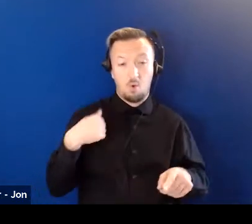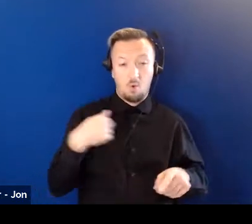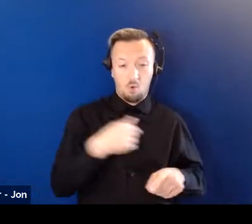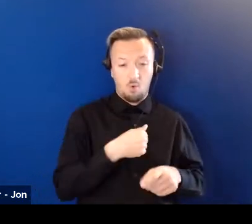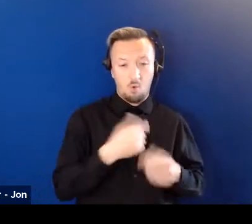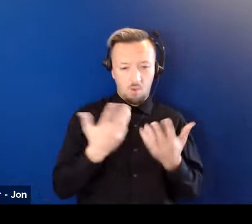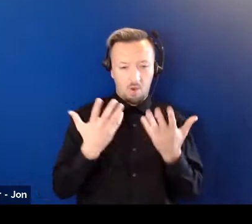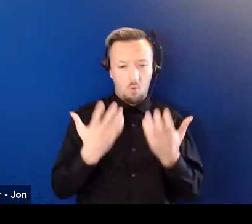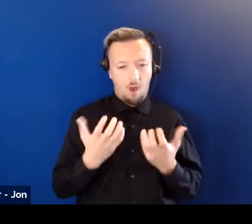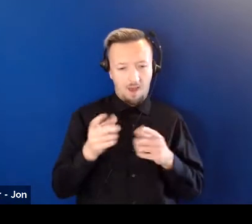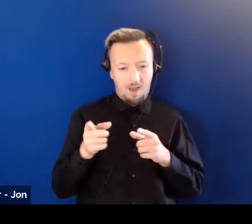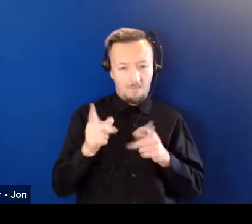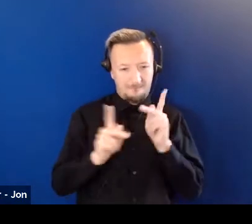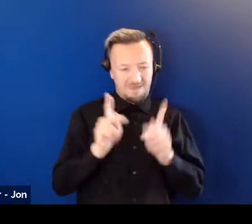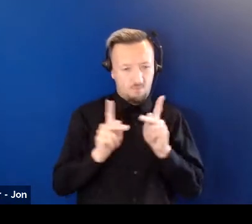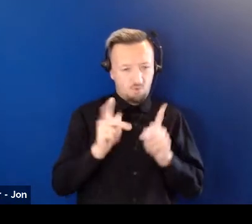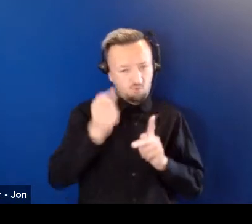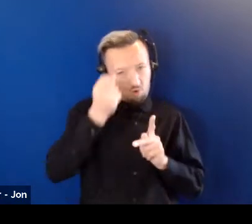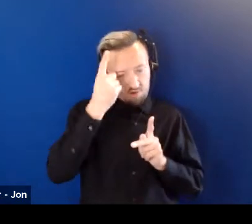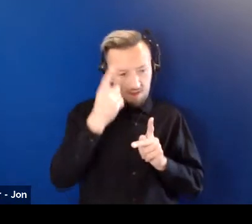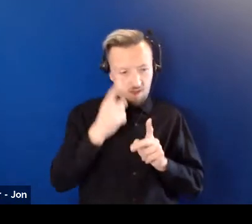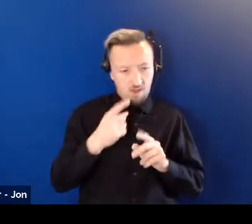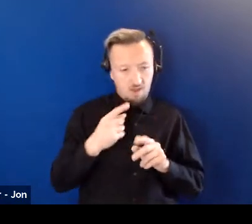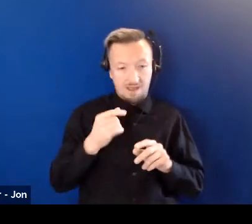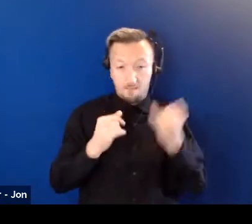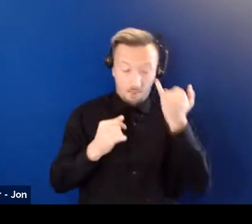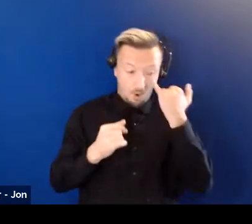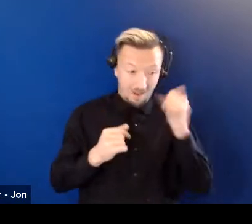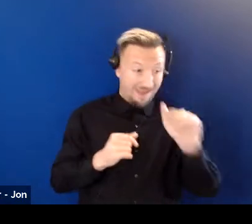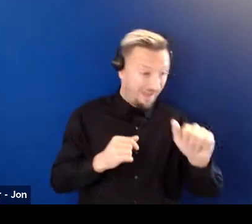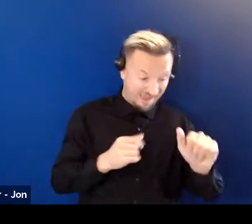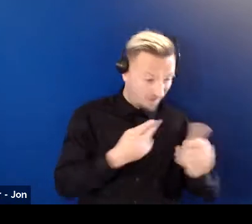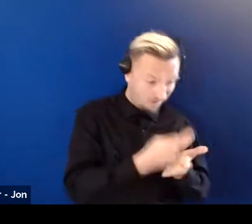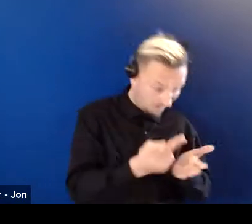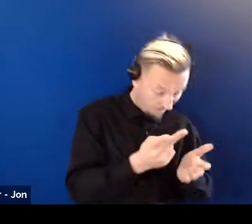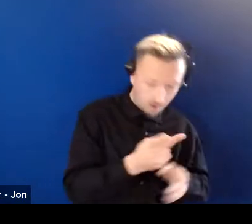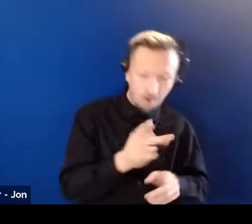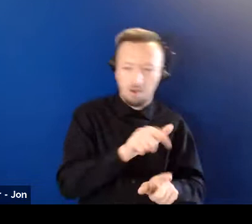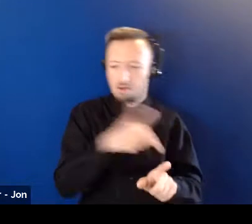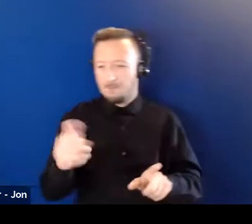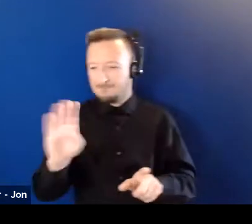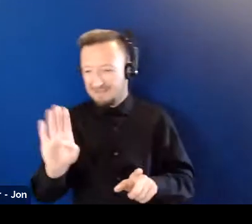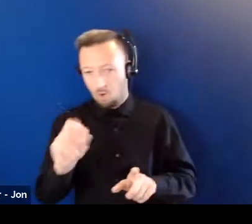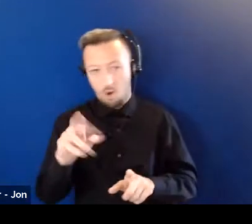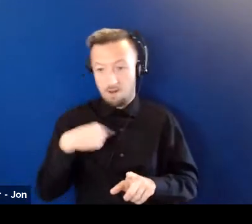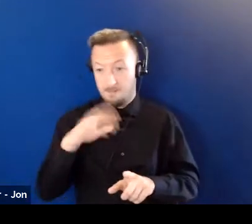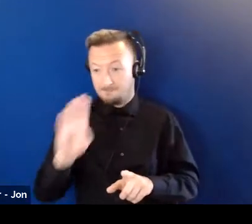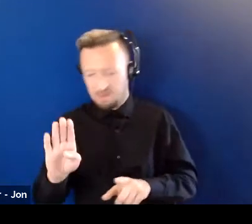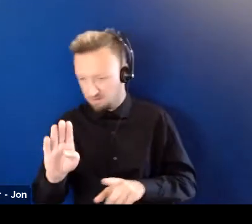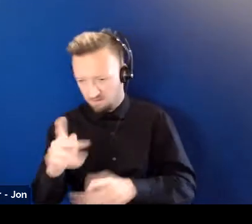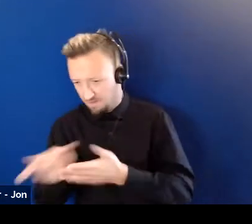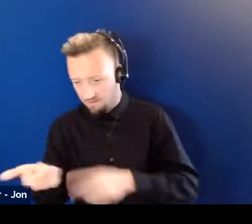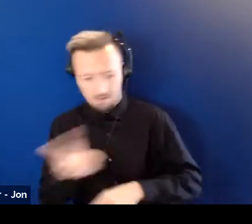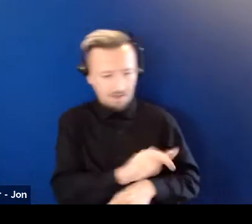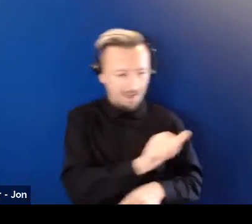plan is still in play and in place. we find it to be a